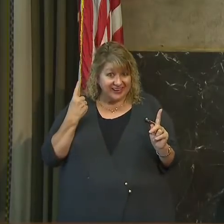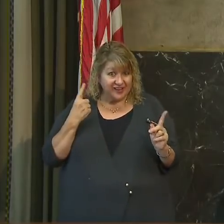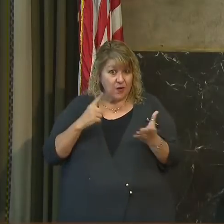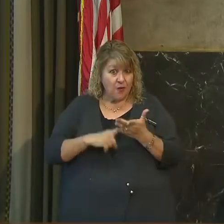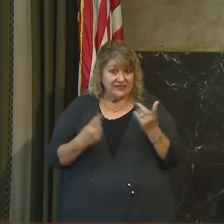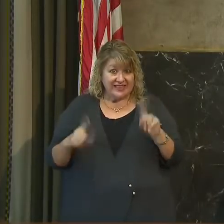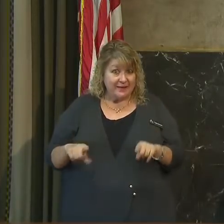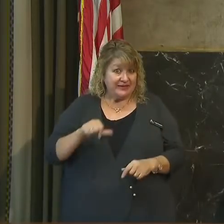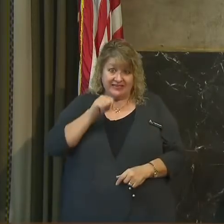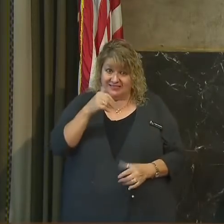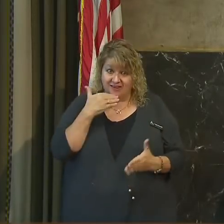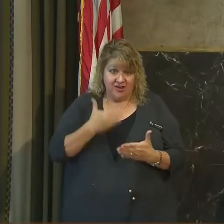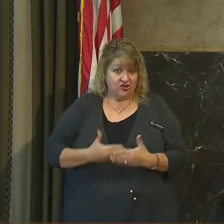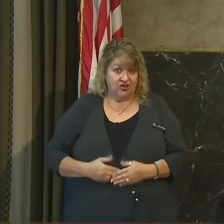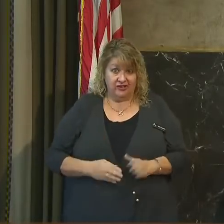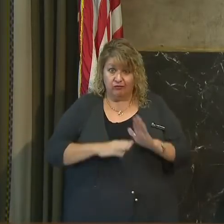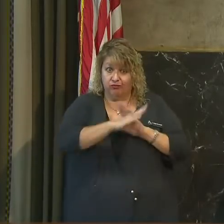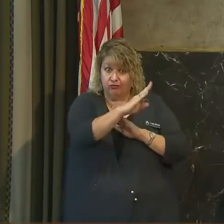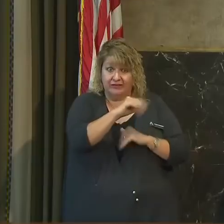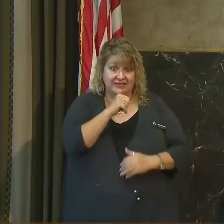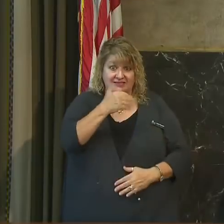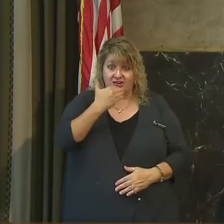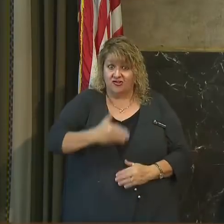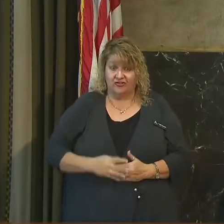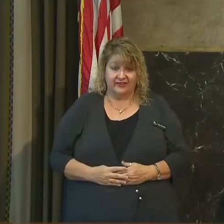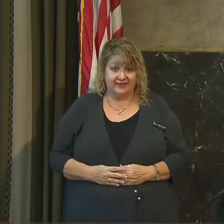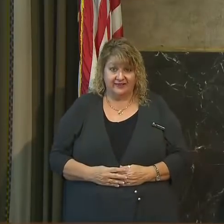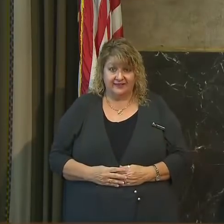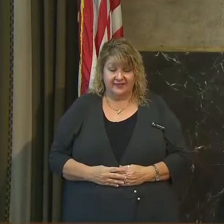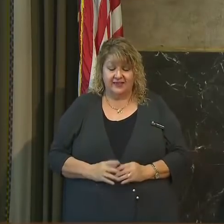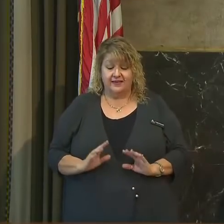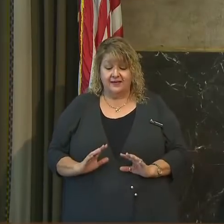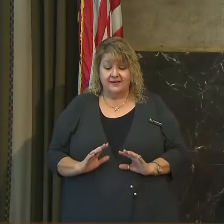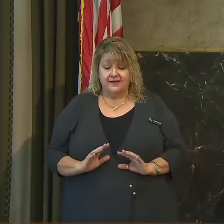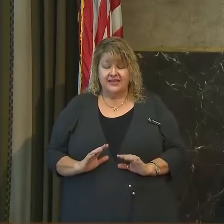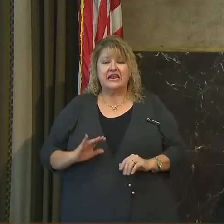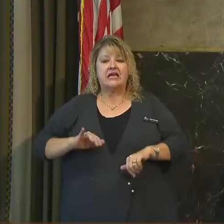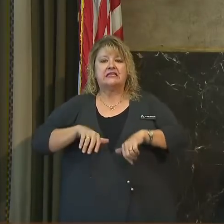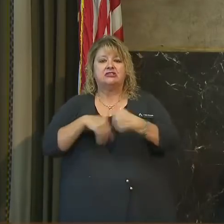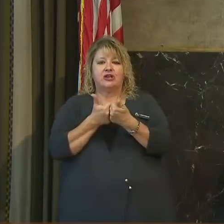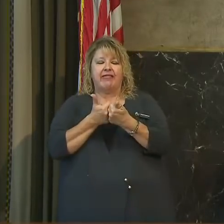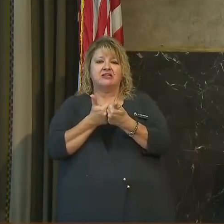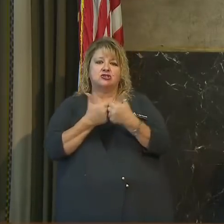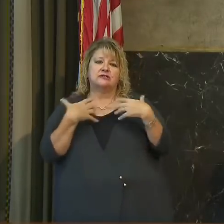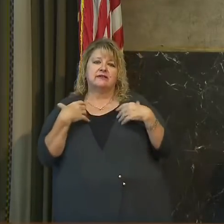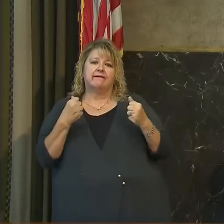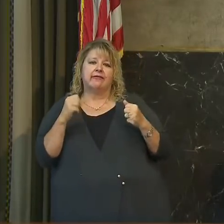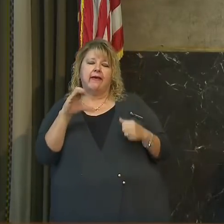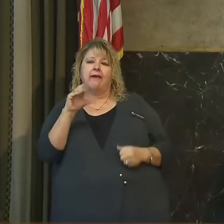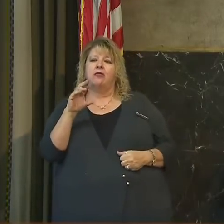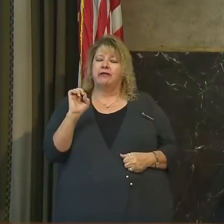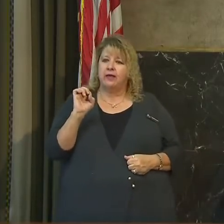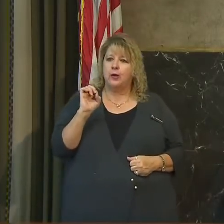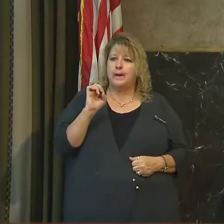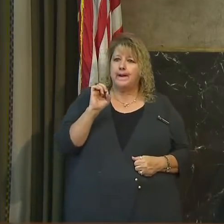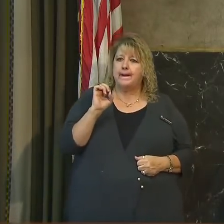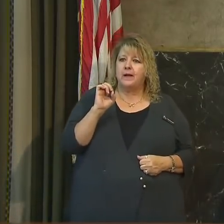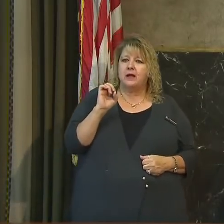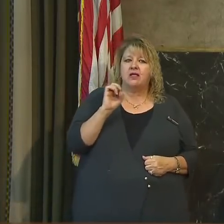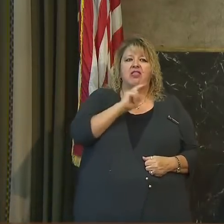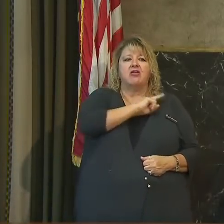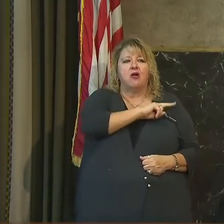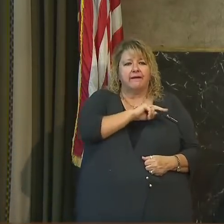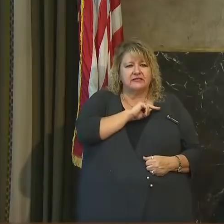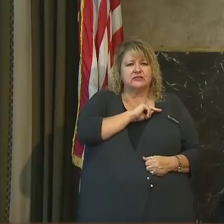So we've talked a little bit about the challenges with respect to the capacity to deliver health care, and the